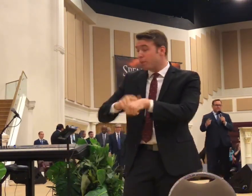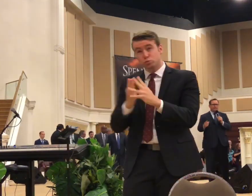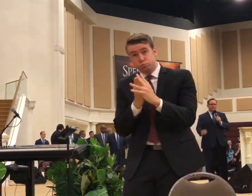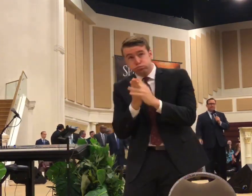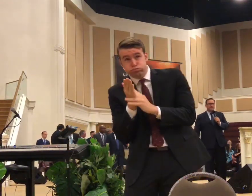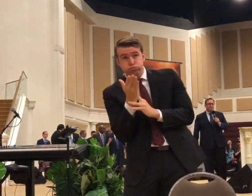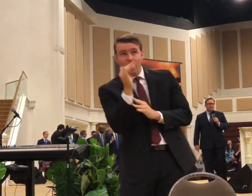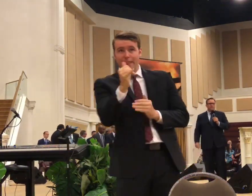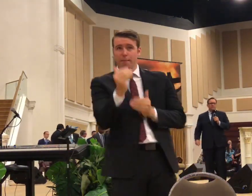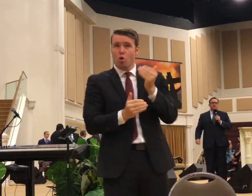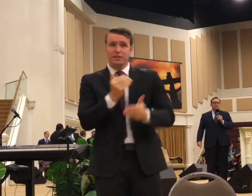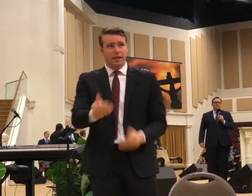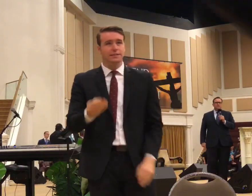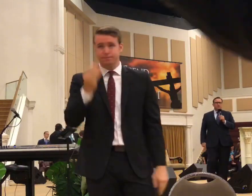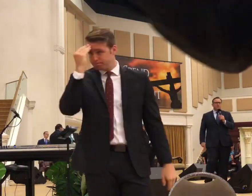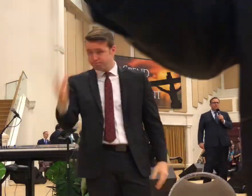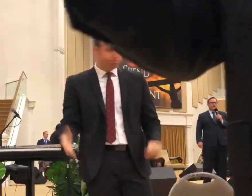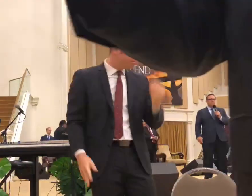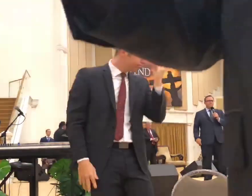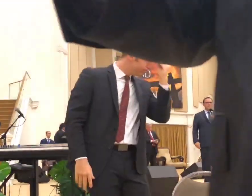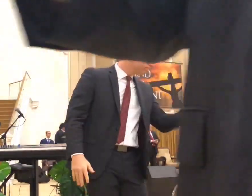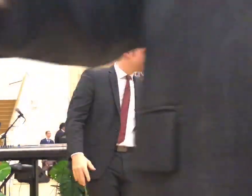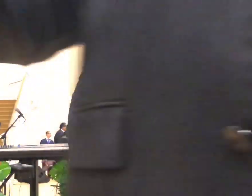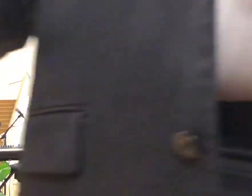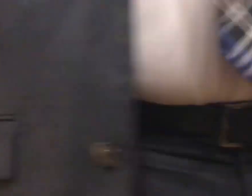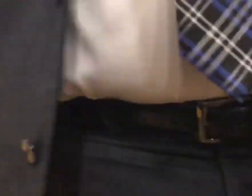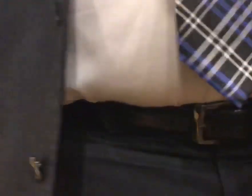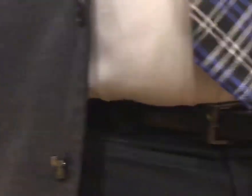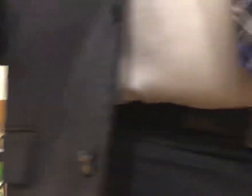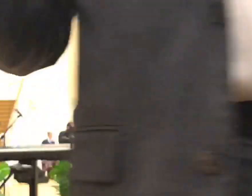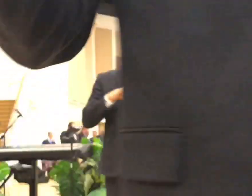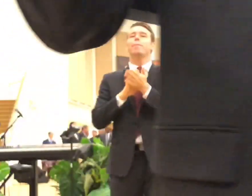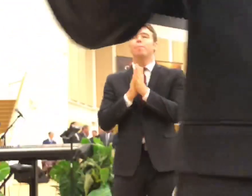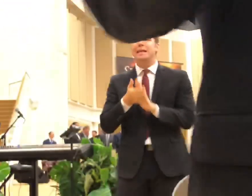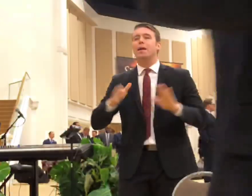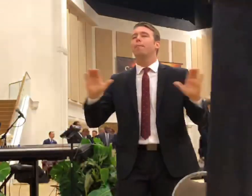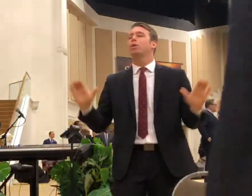the process so that we can be productive.